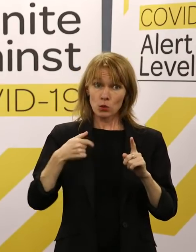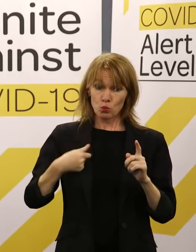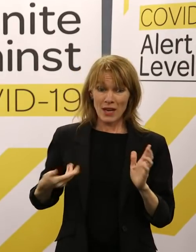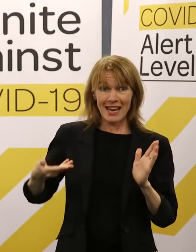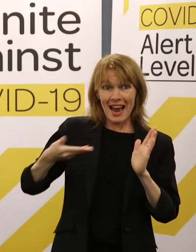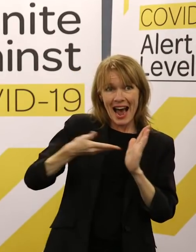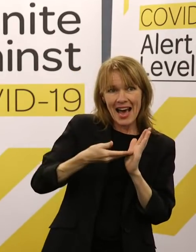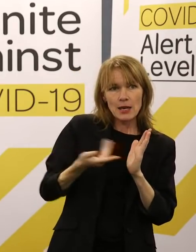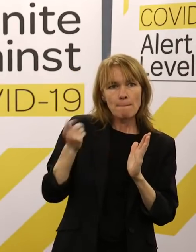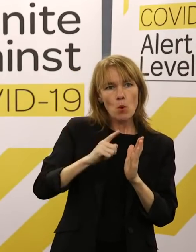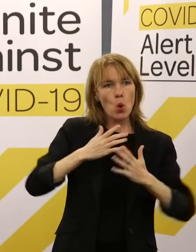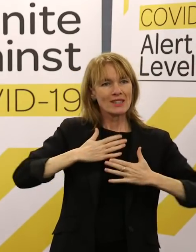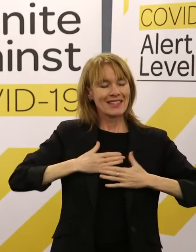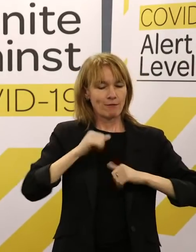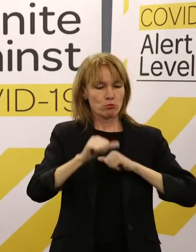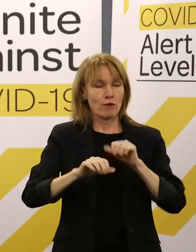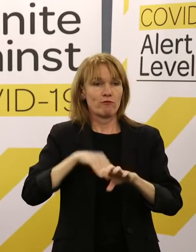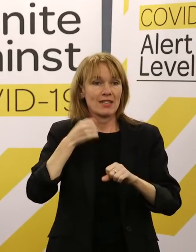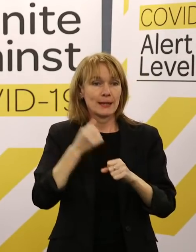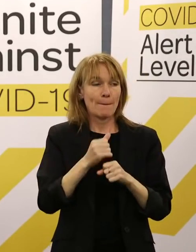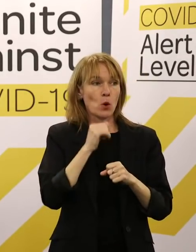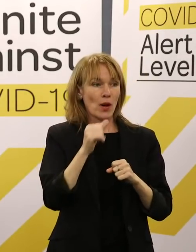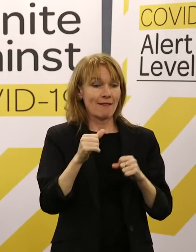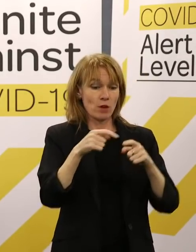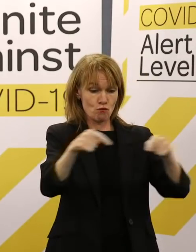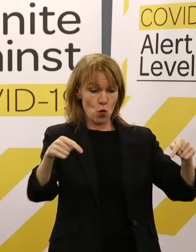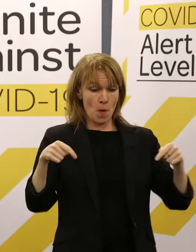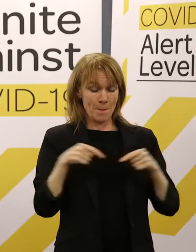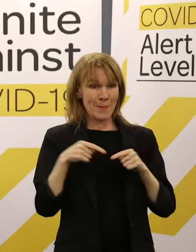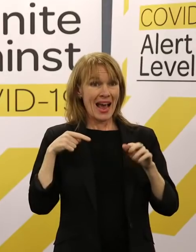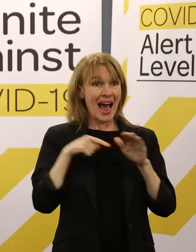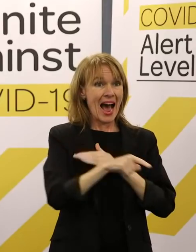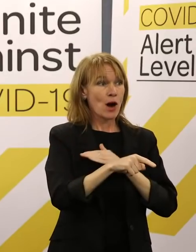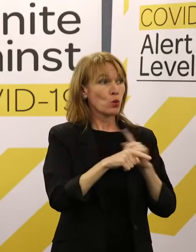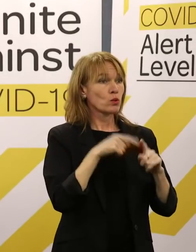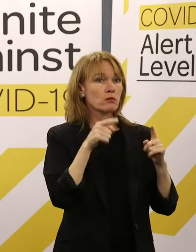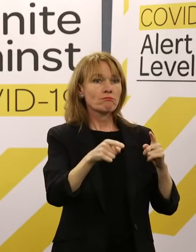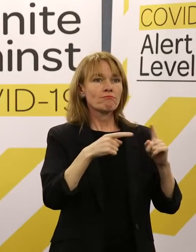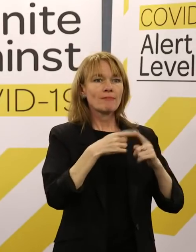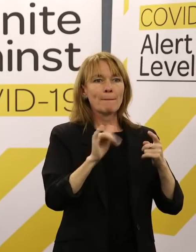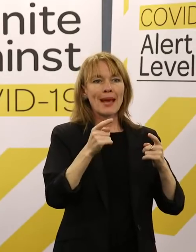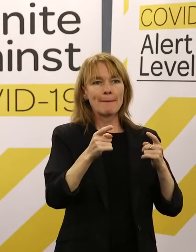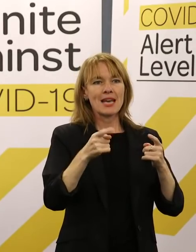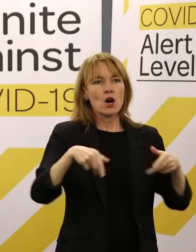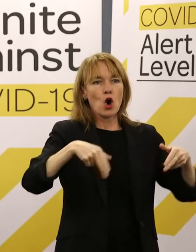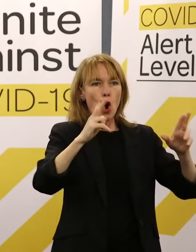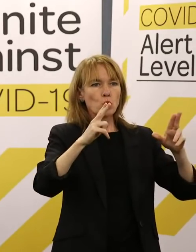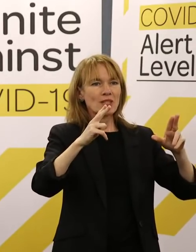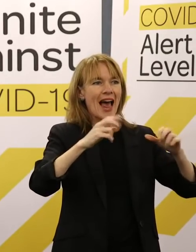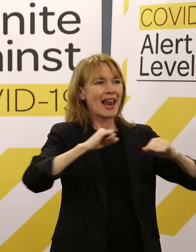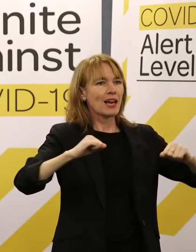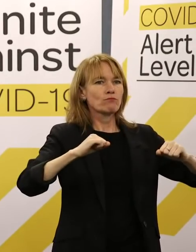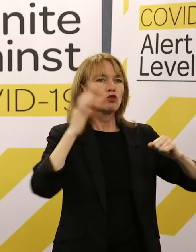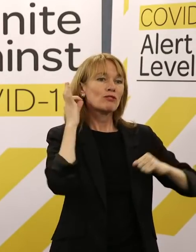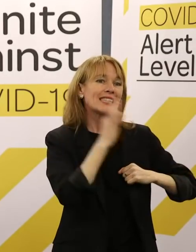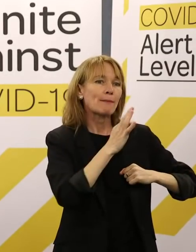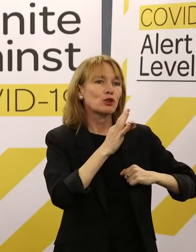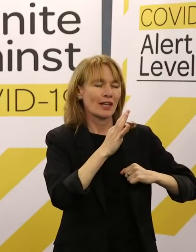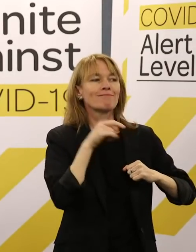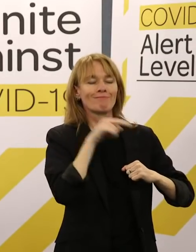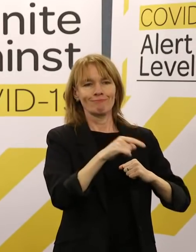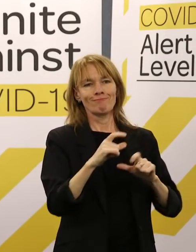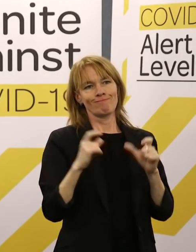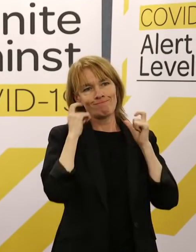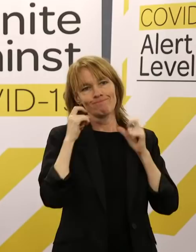are outside of their room in common areas or in reception areas to be using masks as well. So and how does that work with the sort